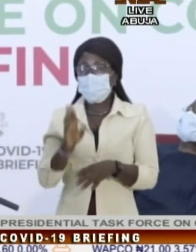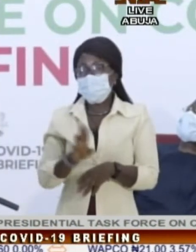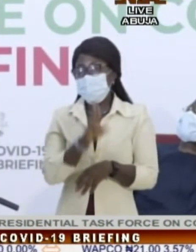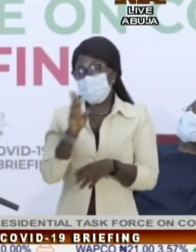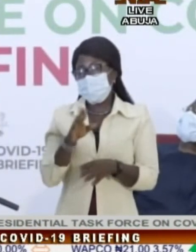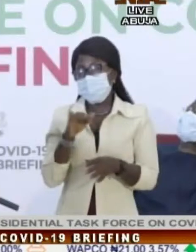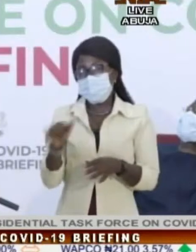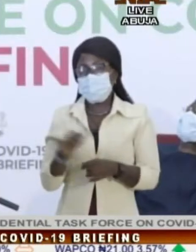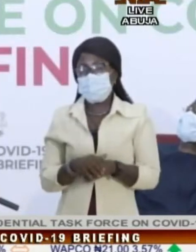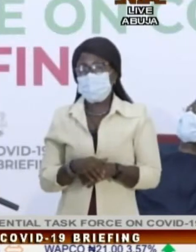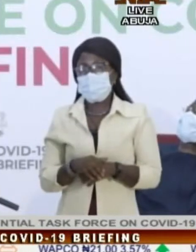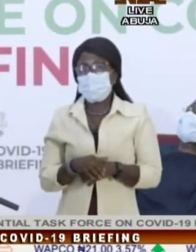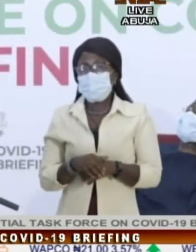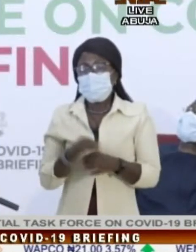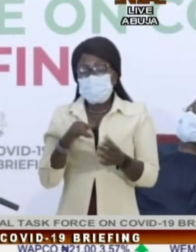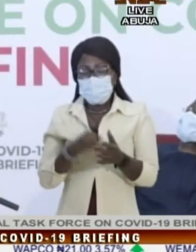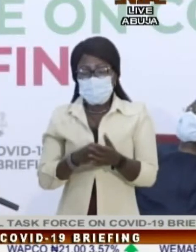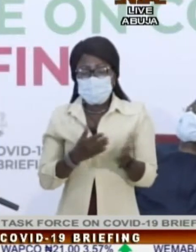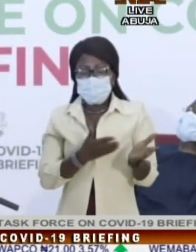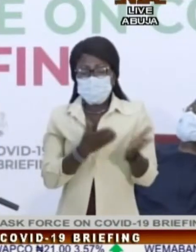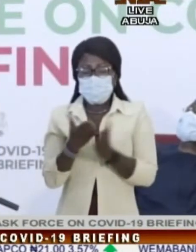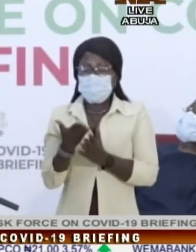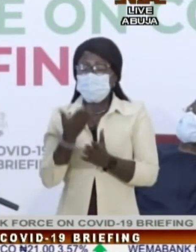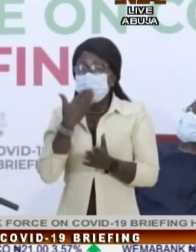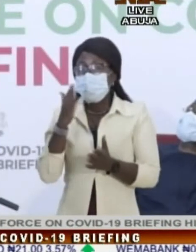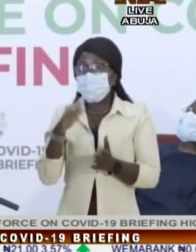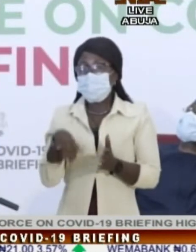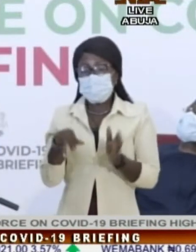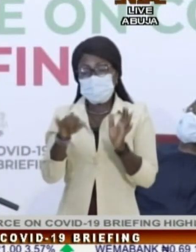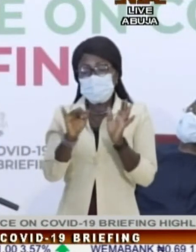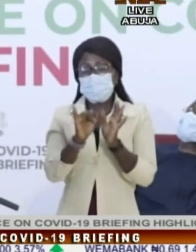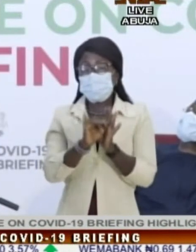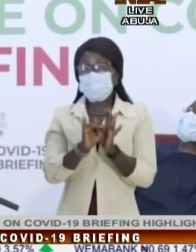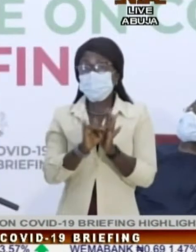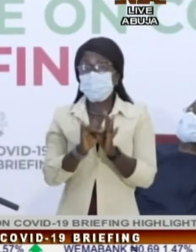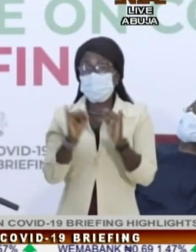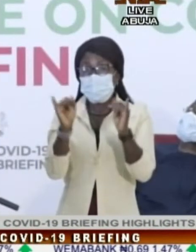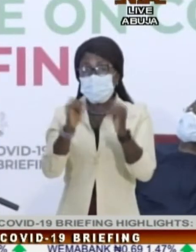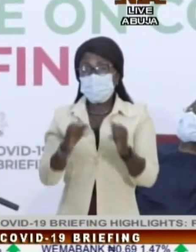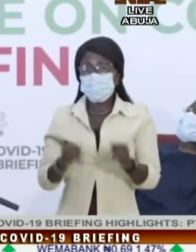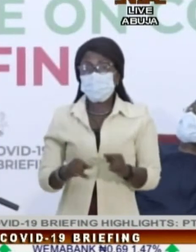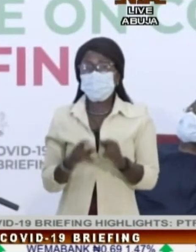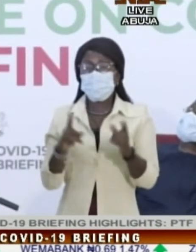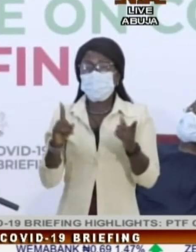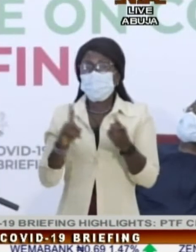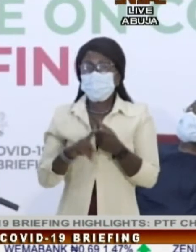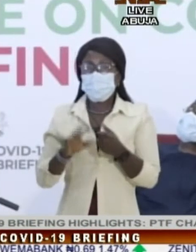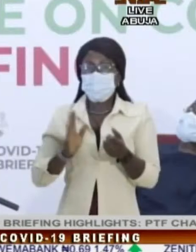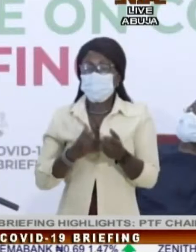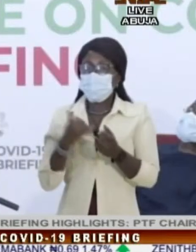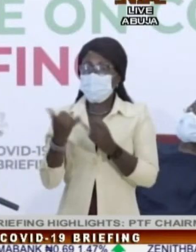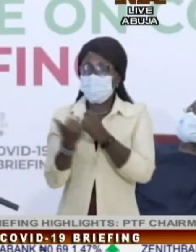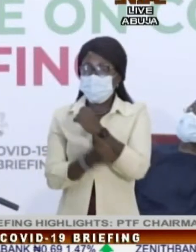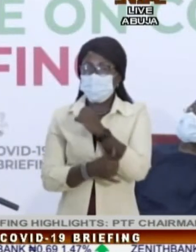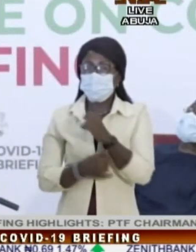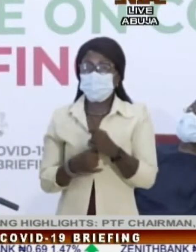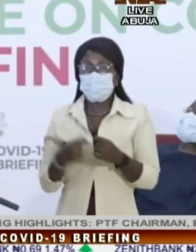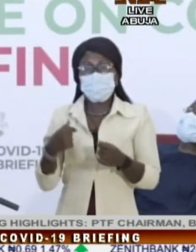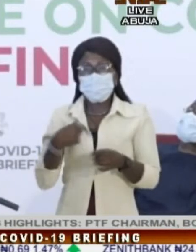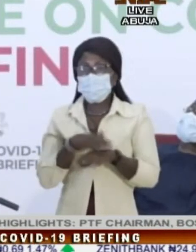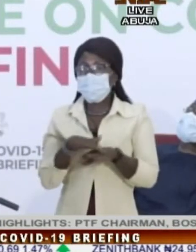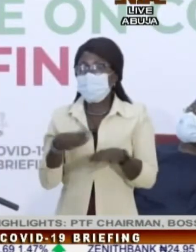lafiyar mutane da kuma mutanen ma da suke mutuwa, wanda ba abu bane mai ala ga ƙasa, kowace irin ƙasa ce ma, bare